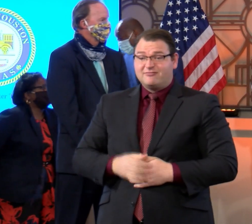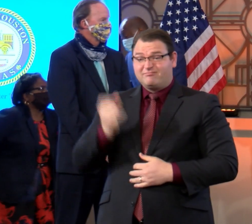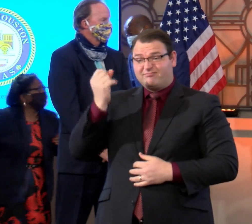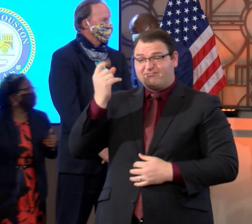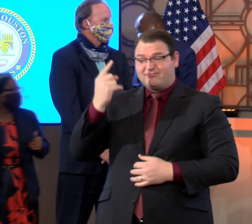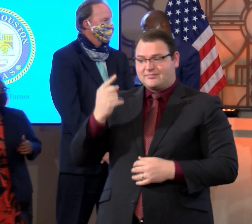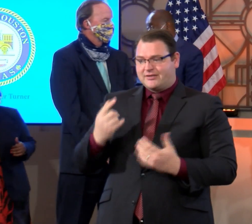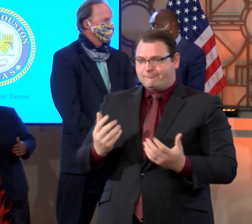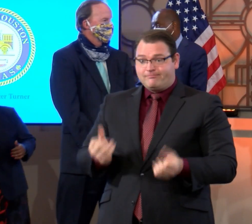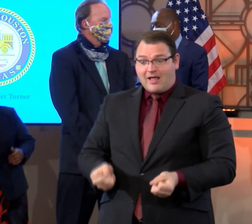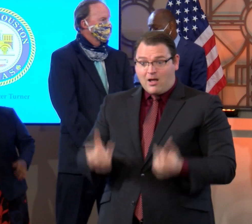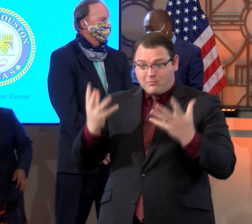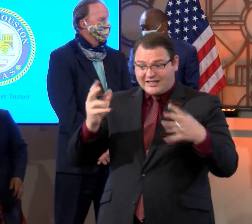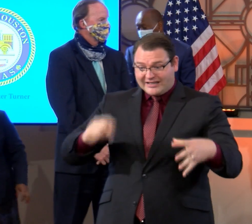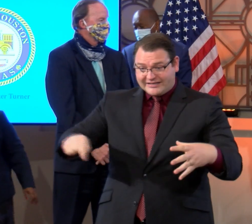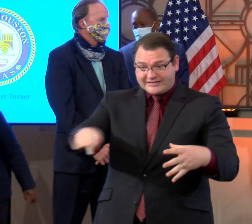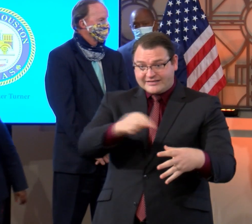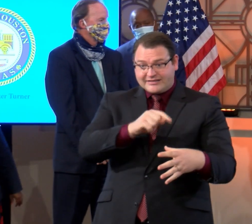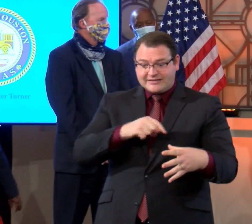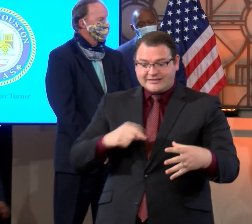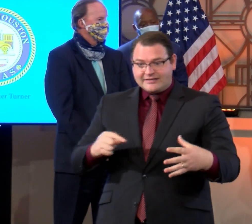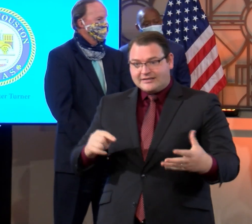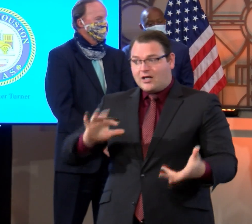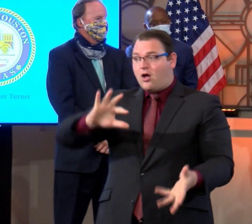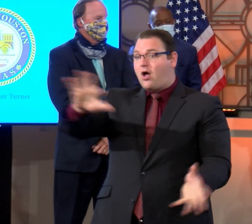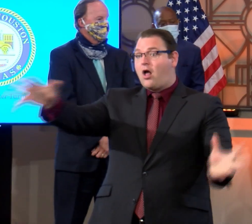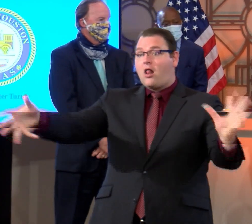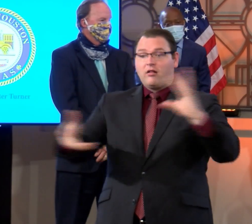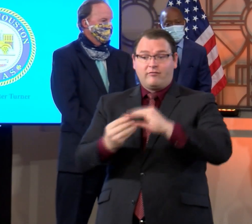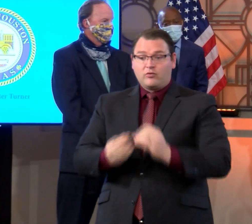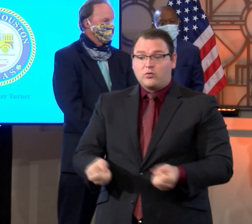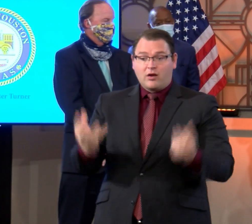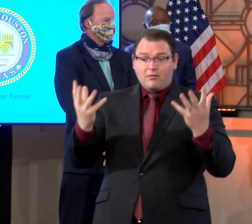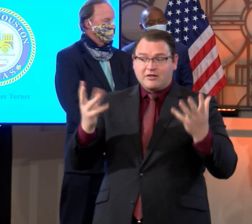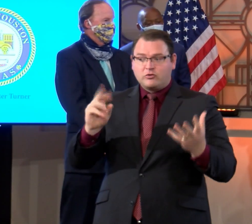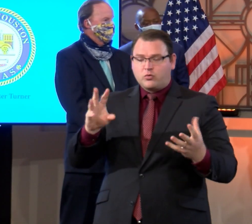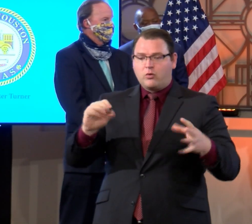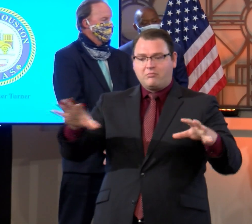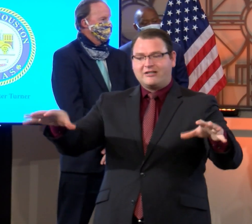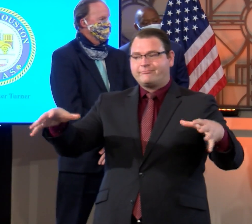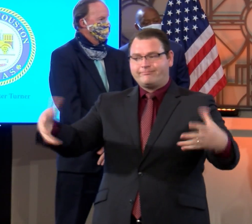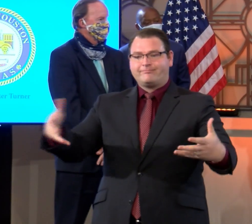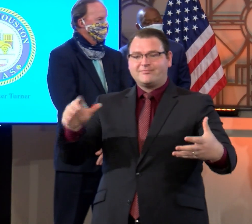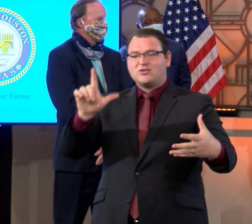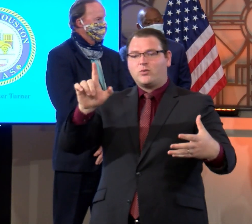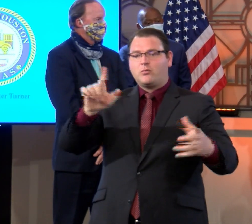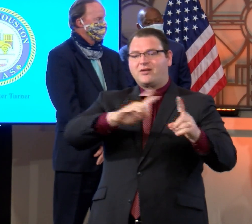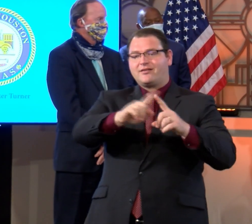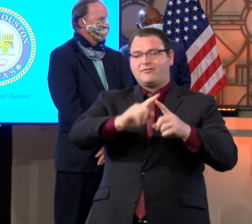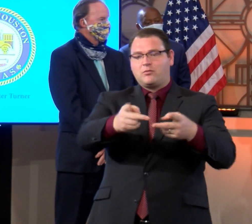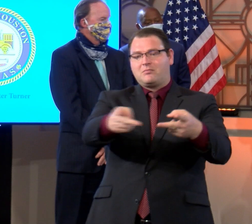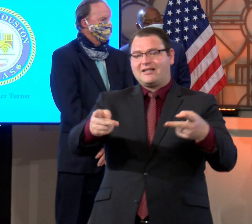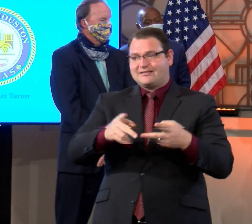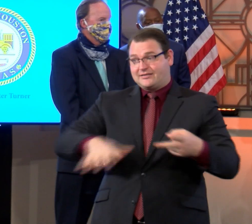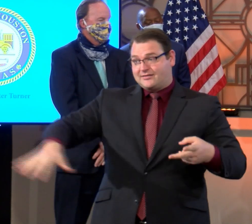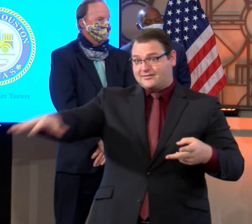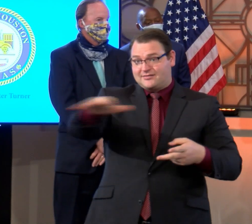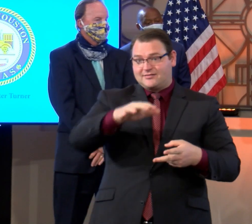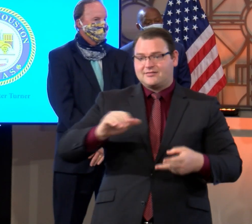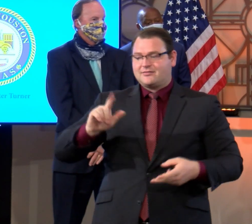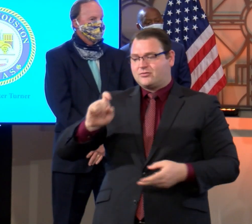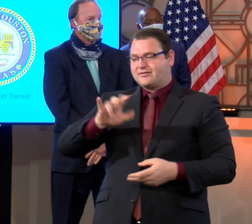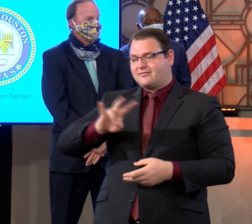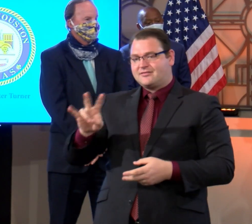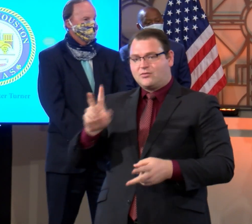home occupants there are, we'll get that, but we know of 177 COVID positive cases across 21 different facilities. 12 of them have 3 or